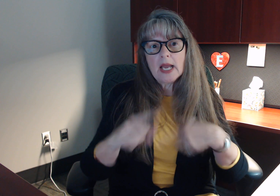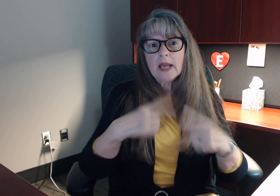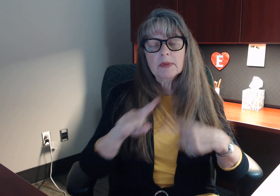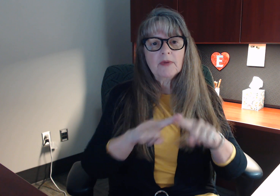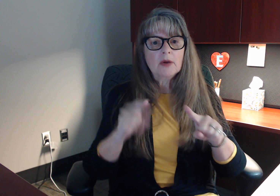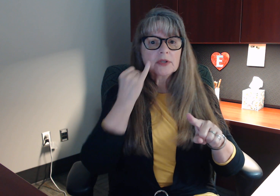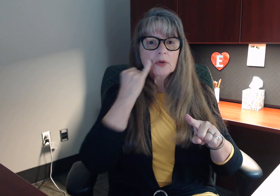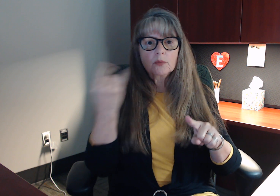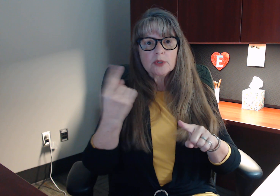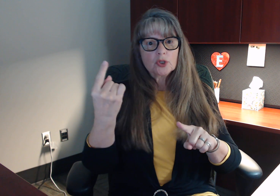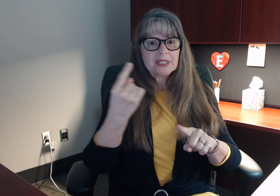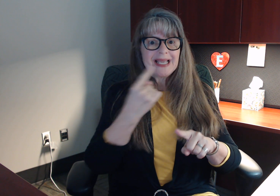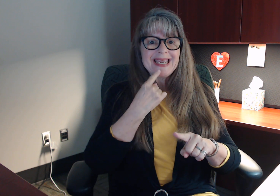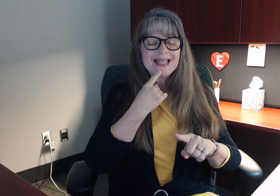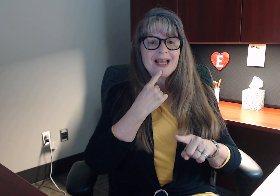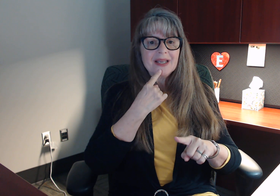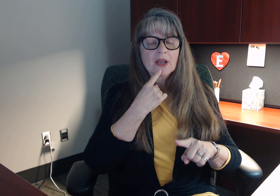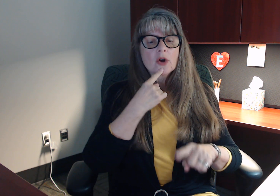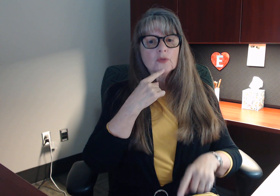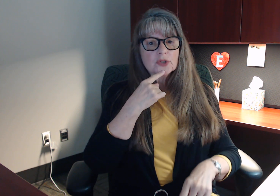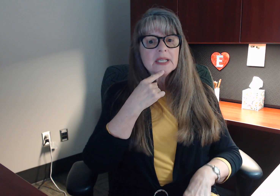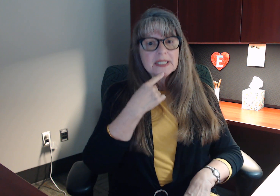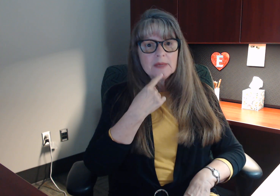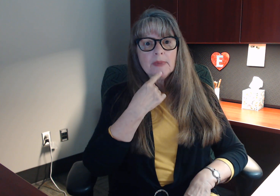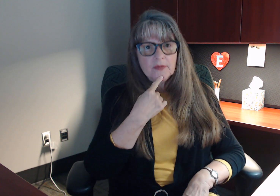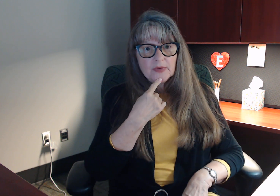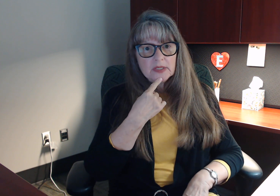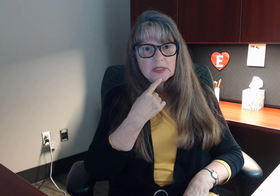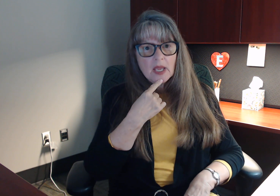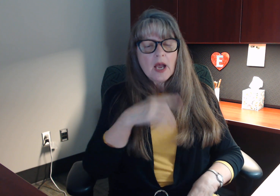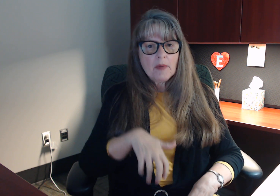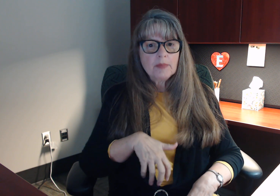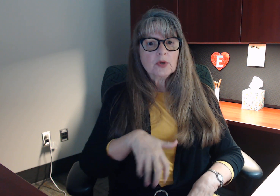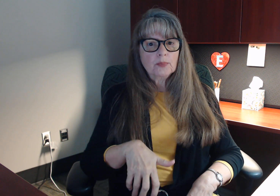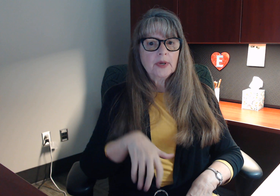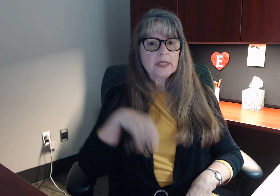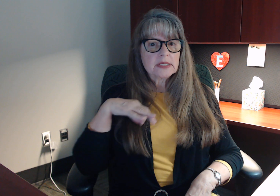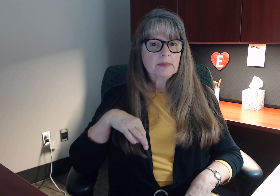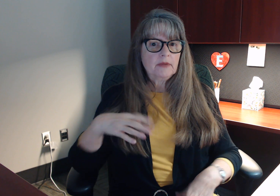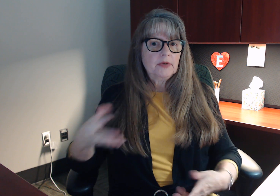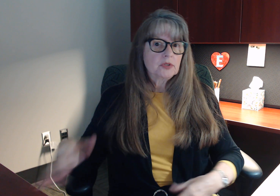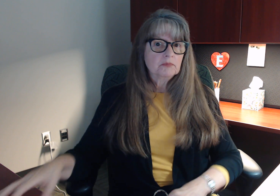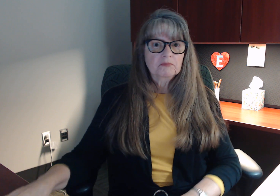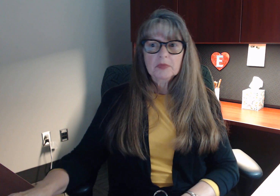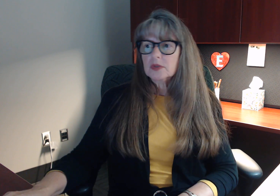But if someone was just saying that fertility benefits, I'd probably do pregnancy benefits. So